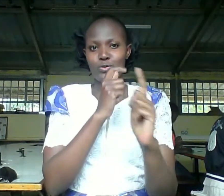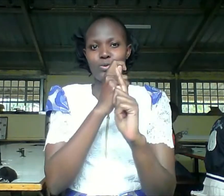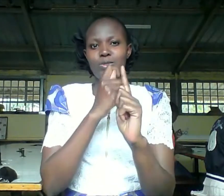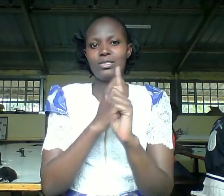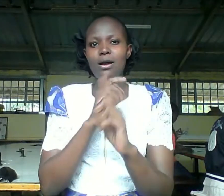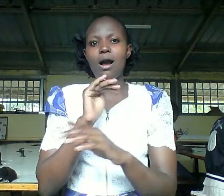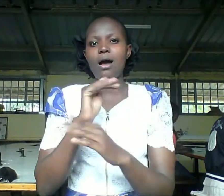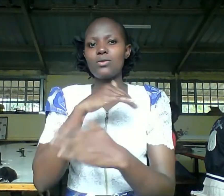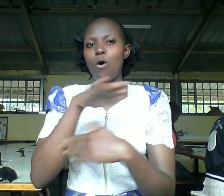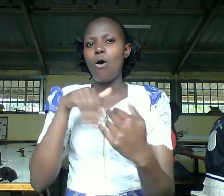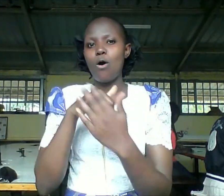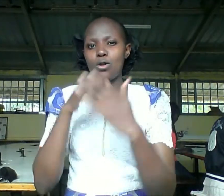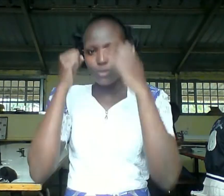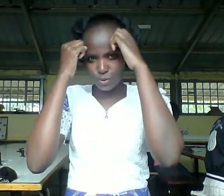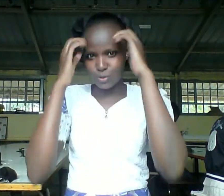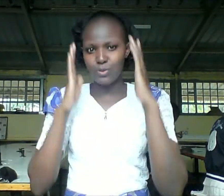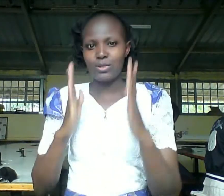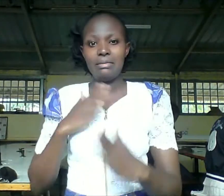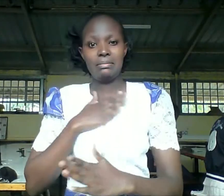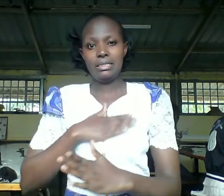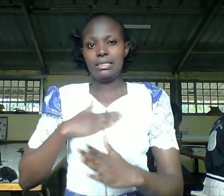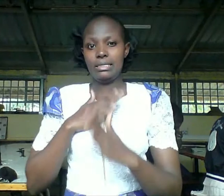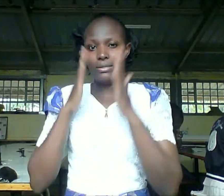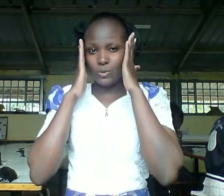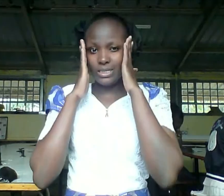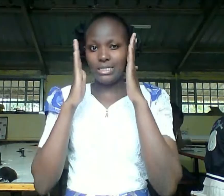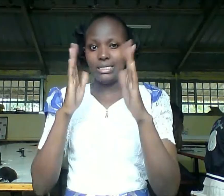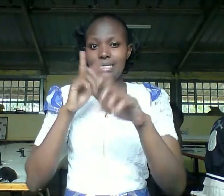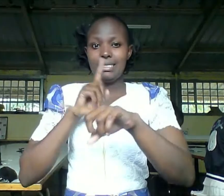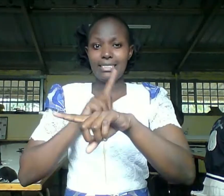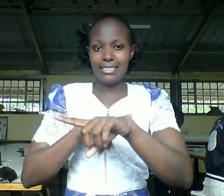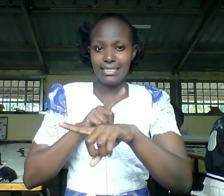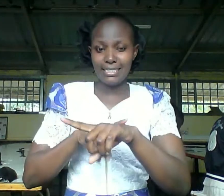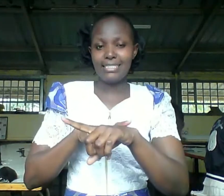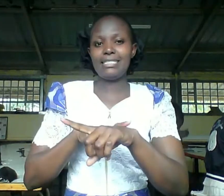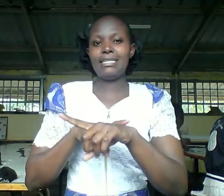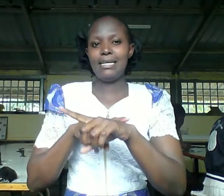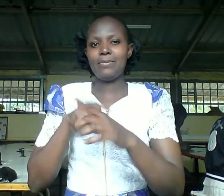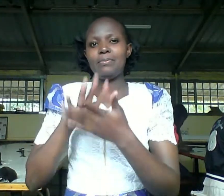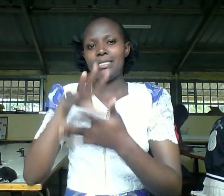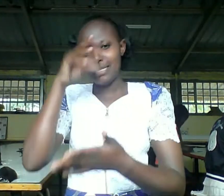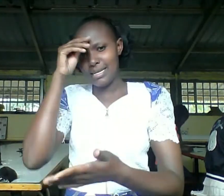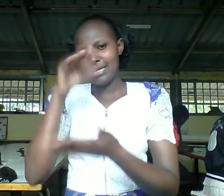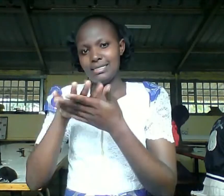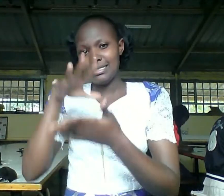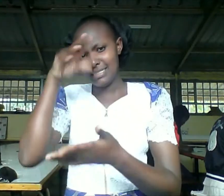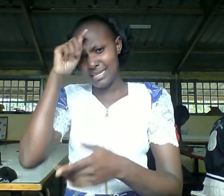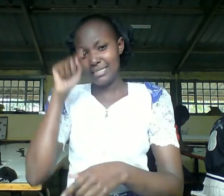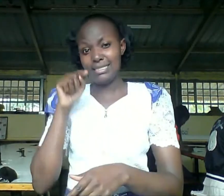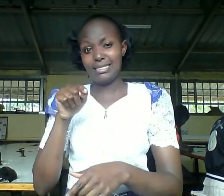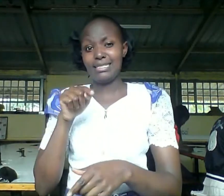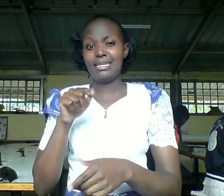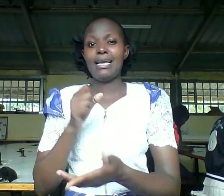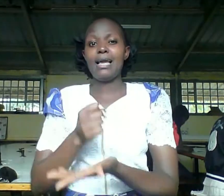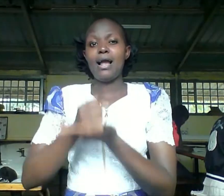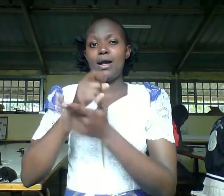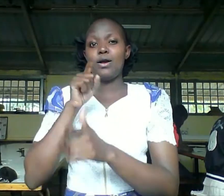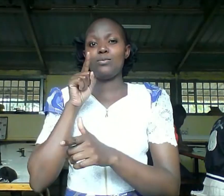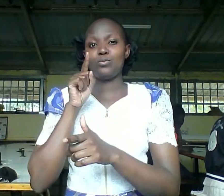to concentrate during his or her studies in order to achieve your goals. Don't try to waste your time.